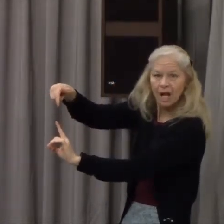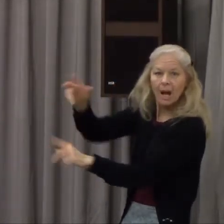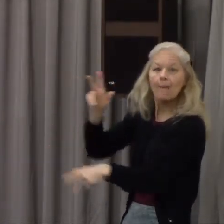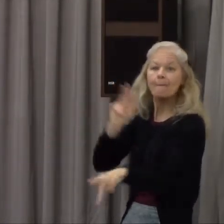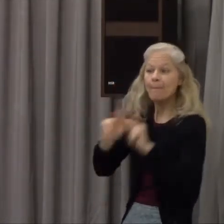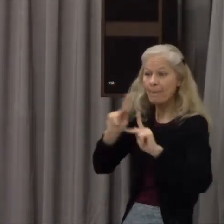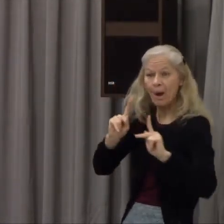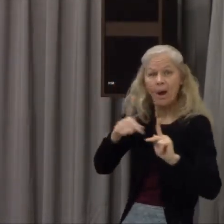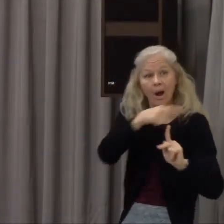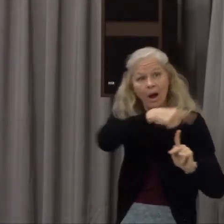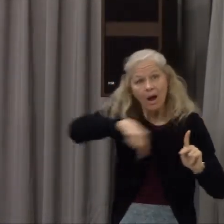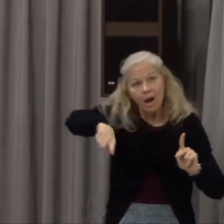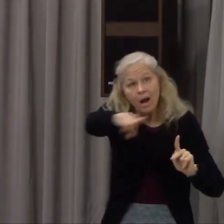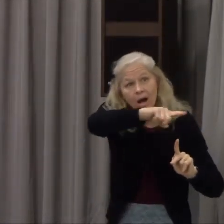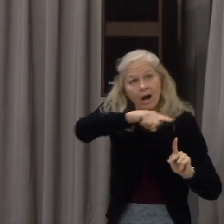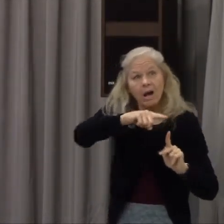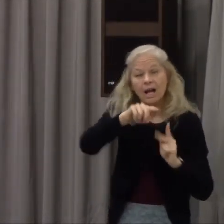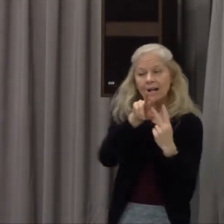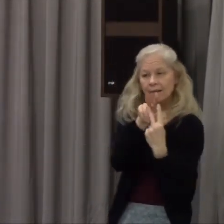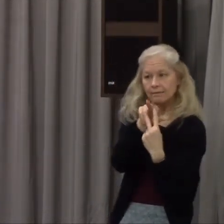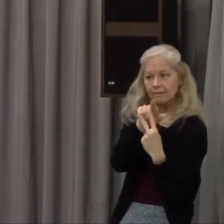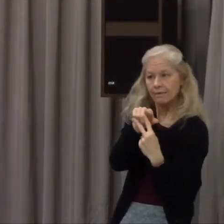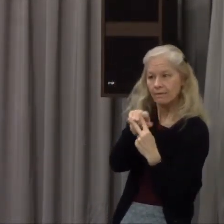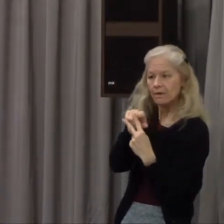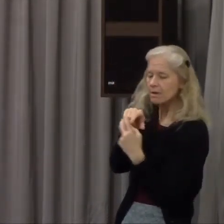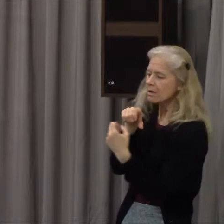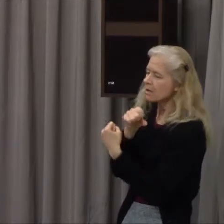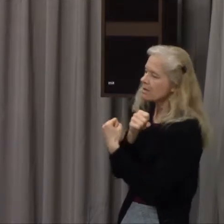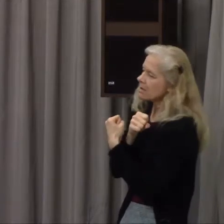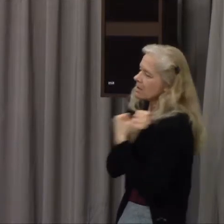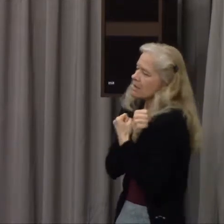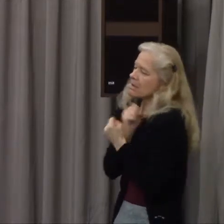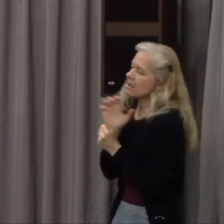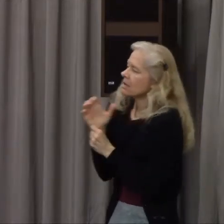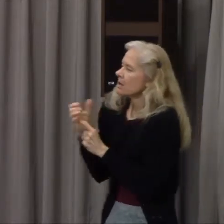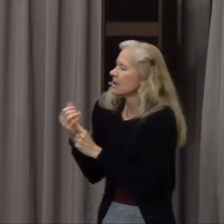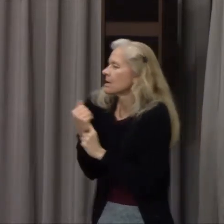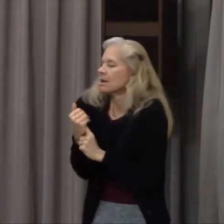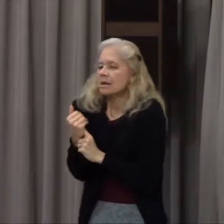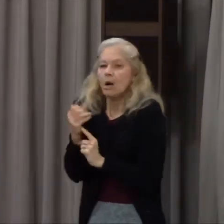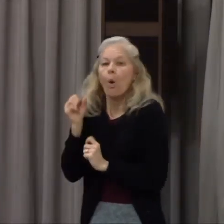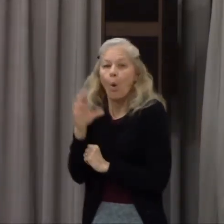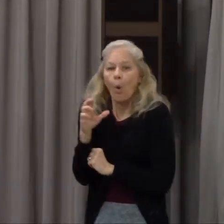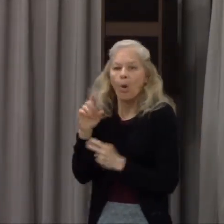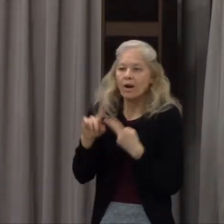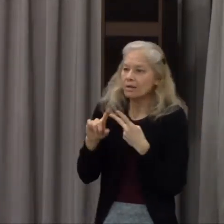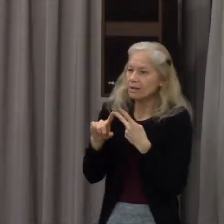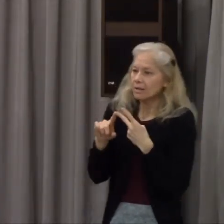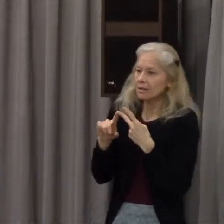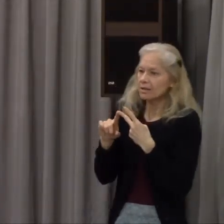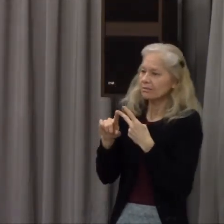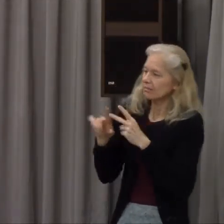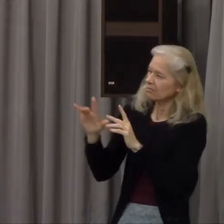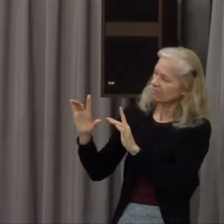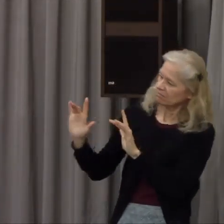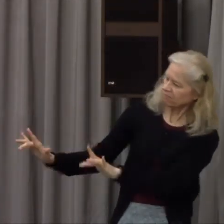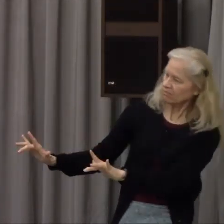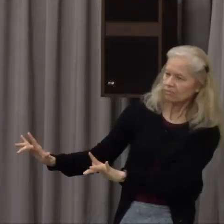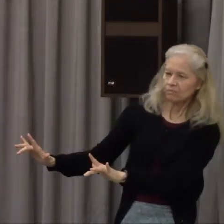in that life. He was like that polished shaft. You polish a sword to preserve it